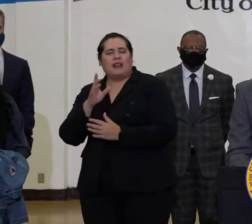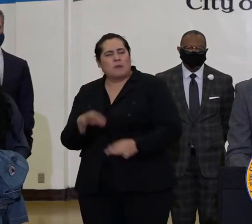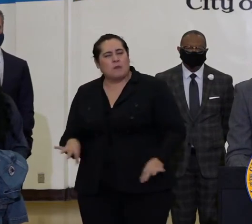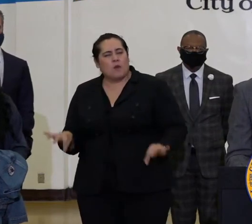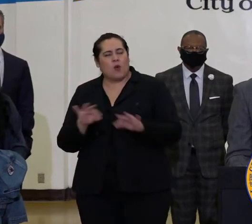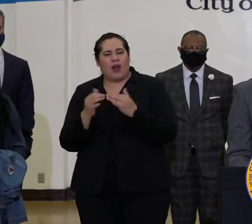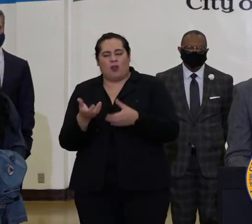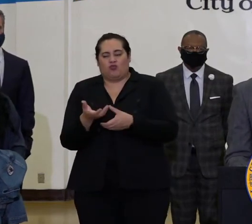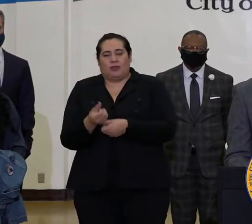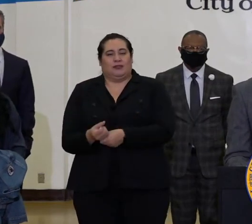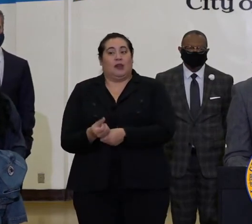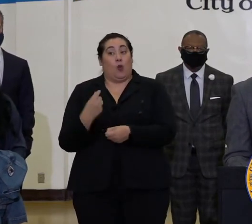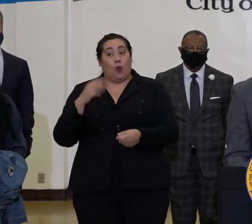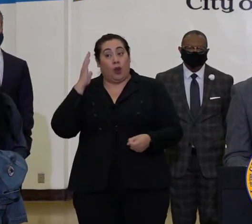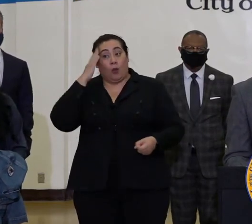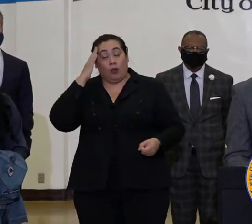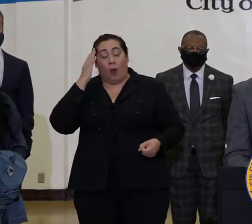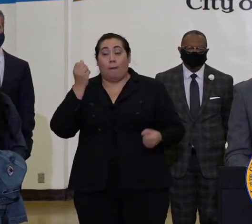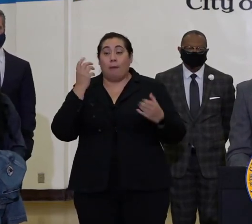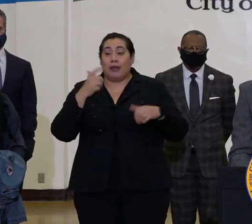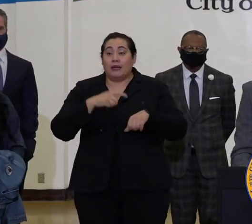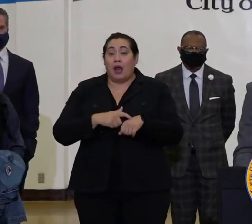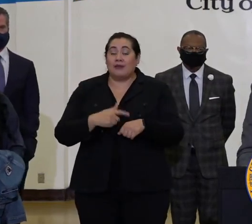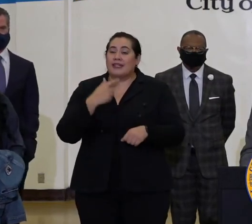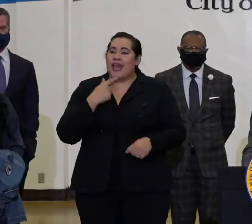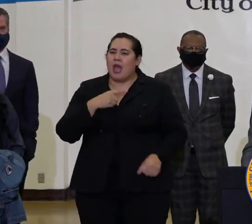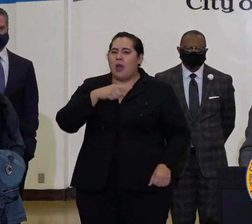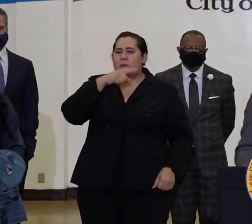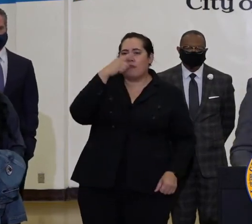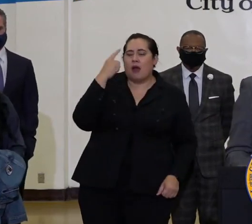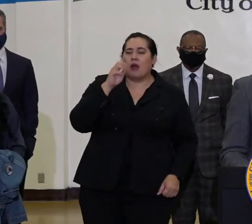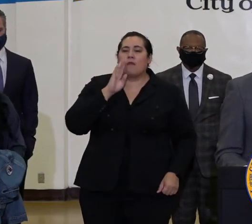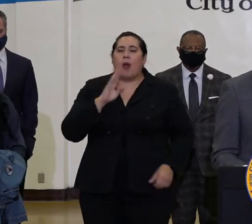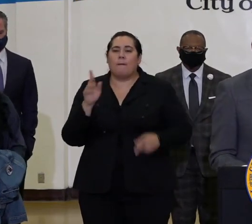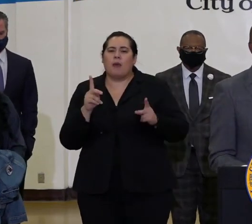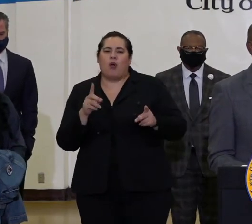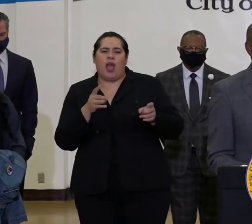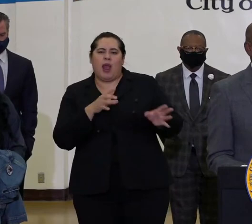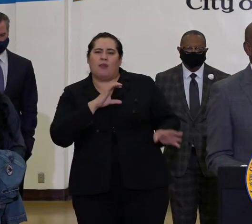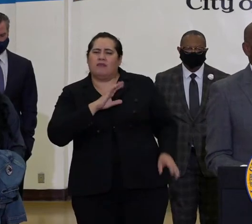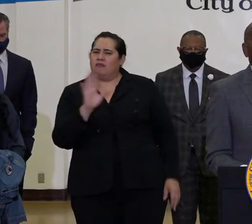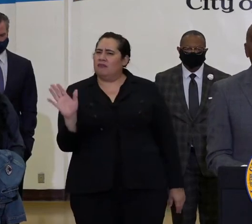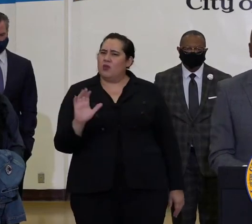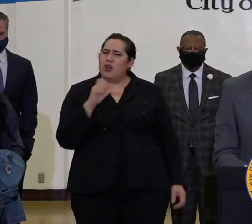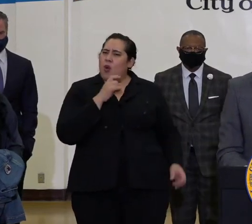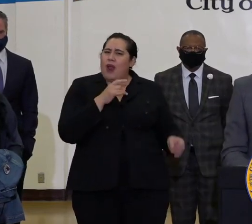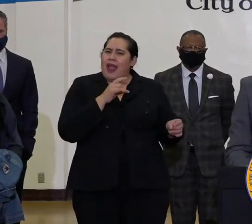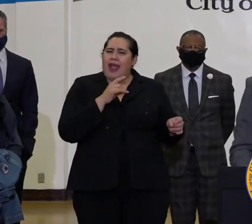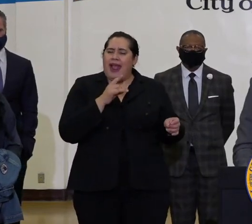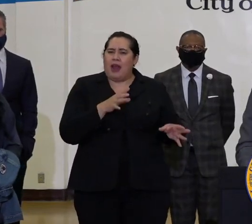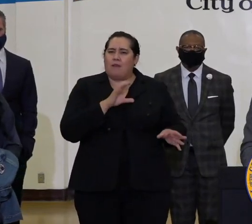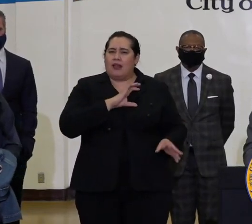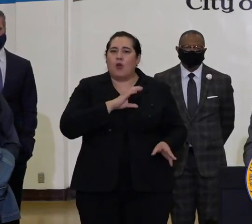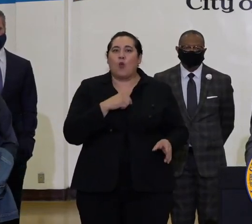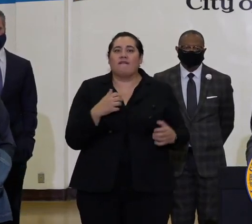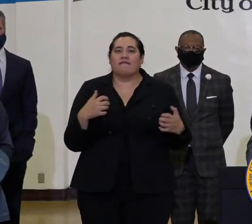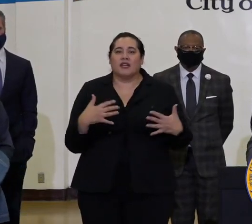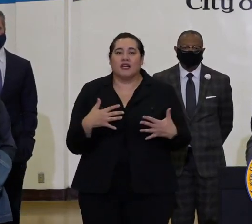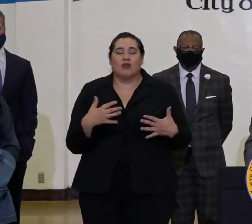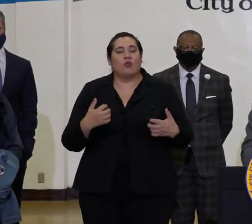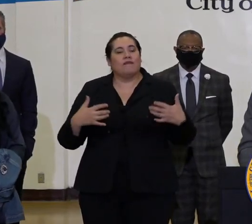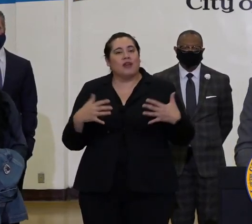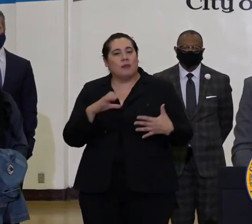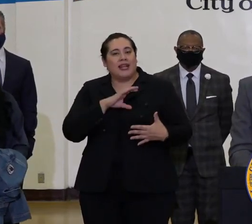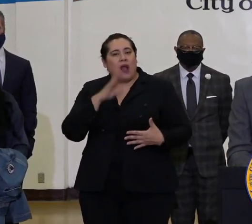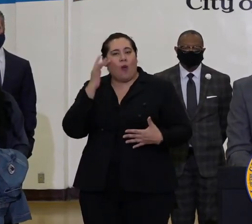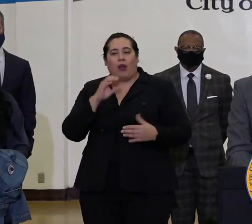now. As we will know, many times it says black and brown people hate the police. We don't hate the police. We fear the police. We fear the police